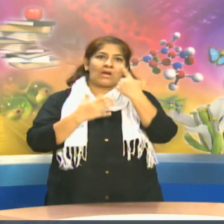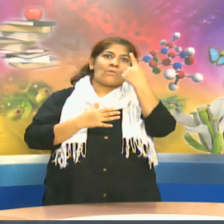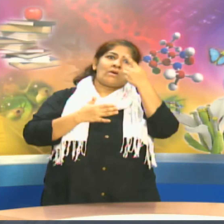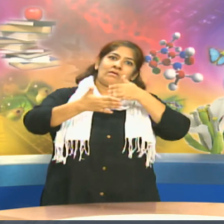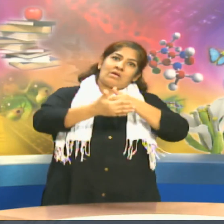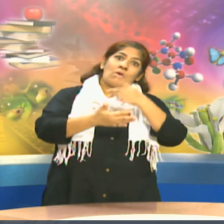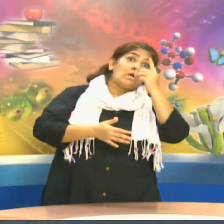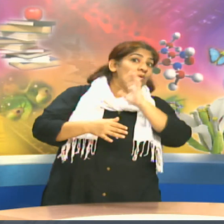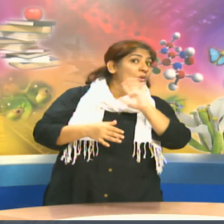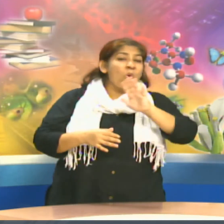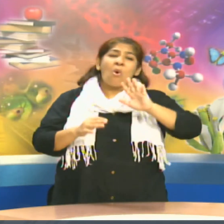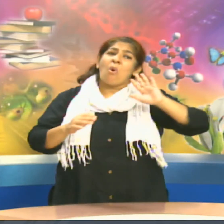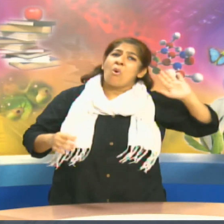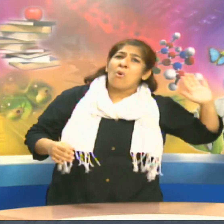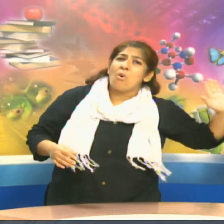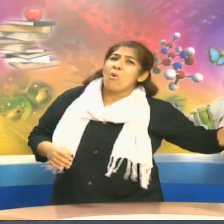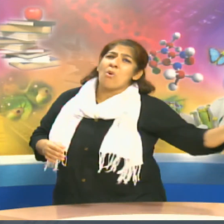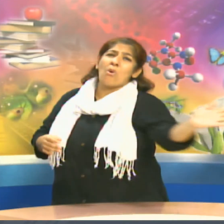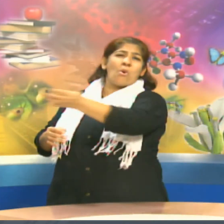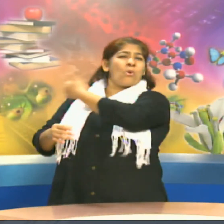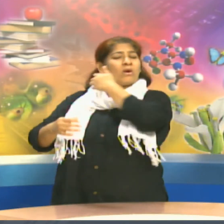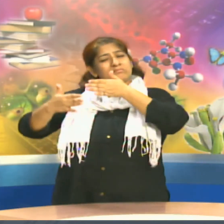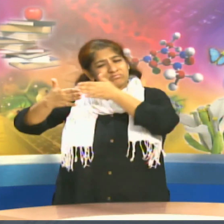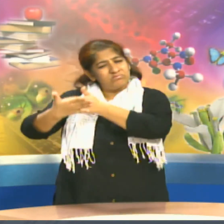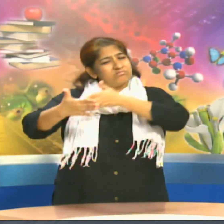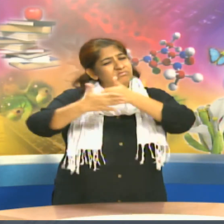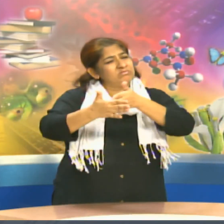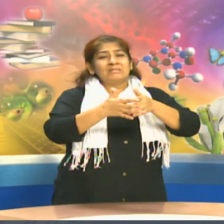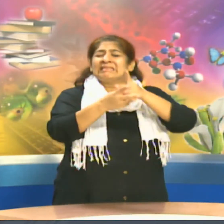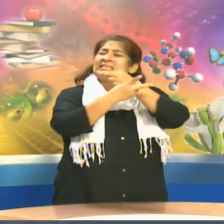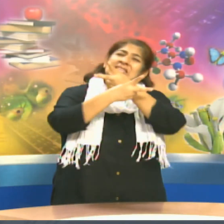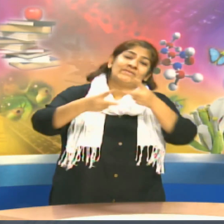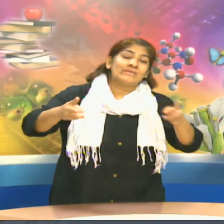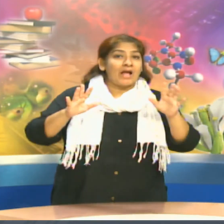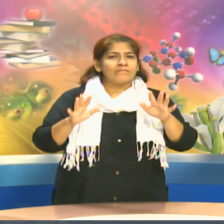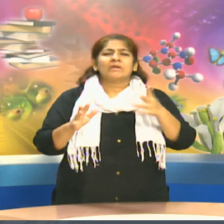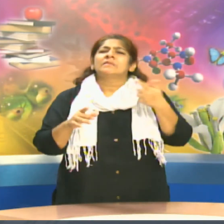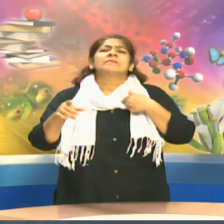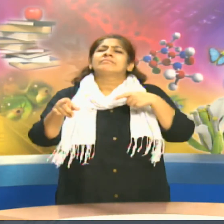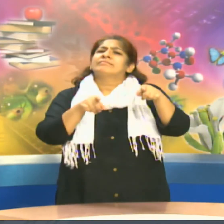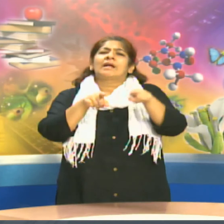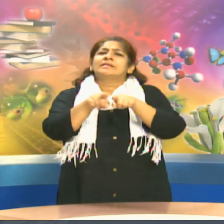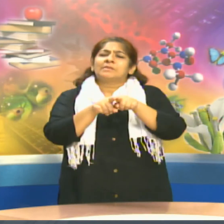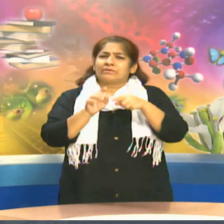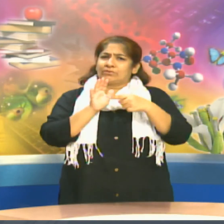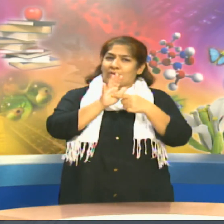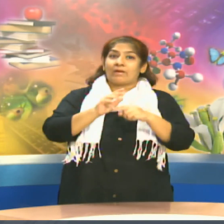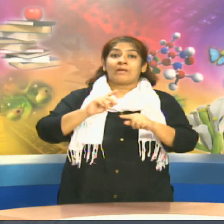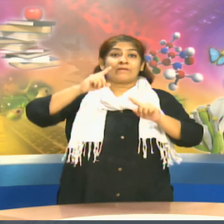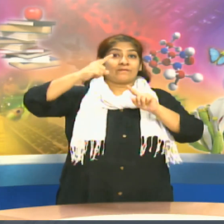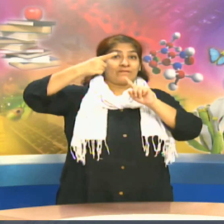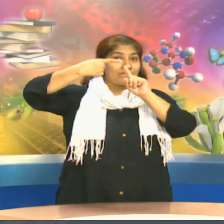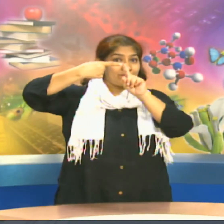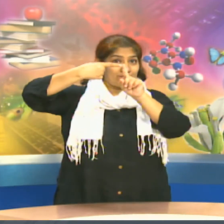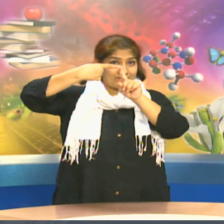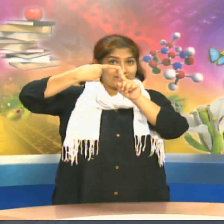or medication, anything, every work has different kinds of challenges. So, let us say an